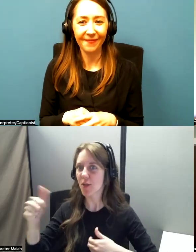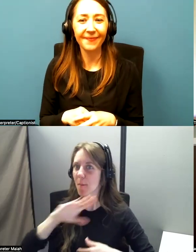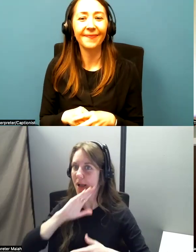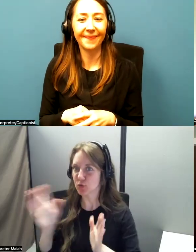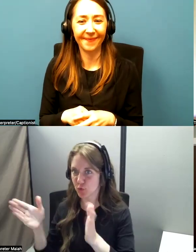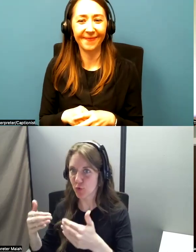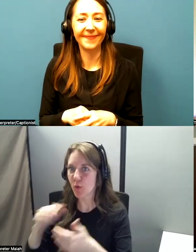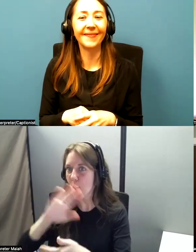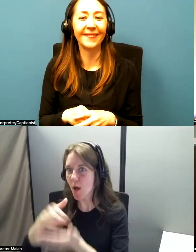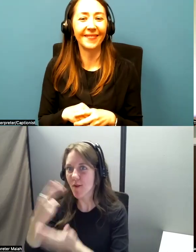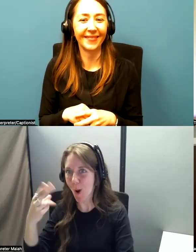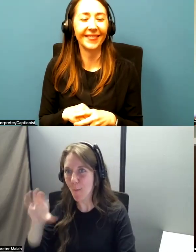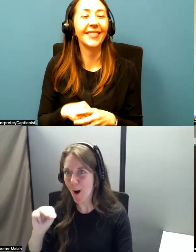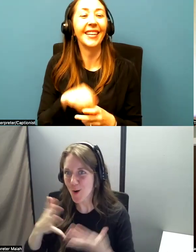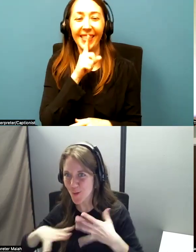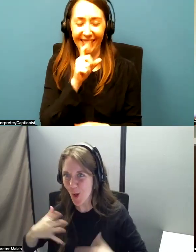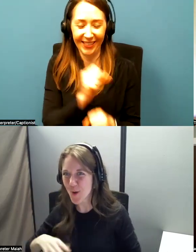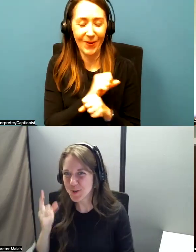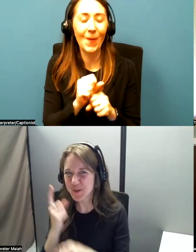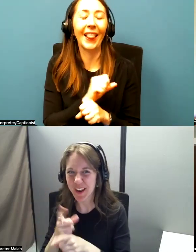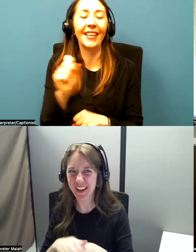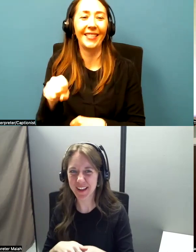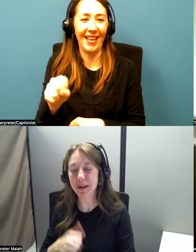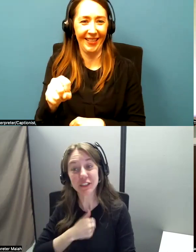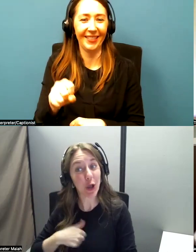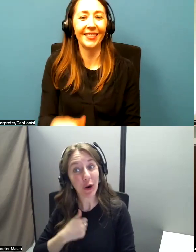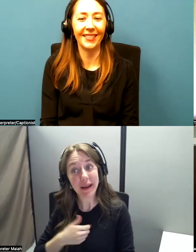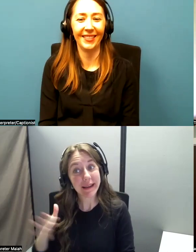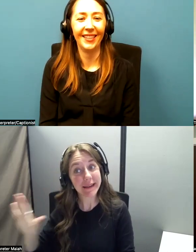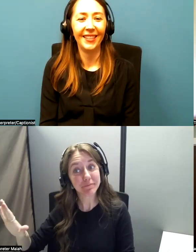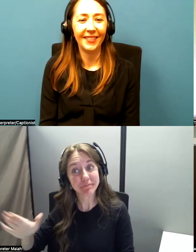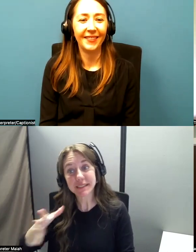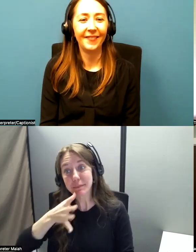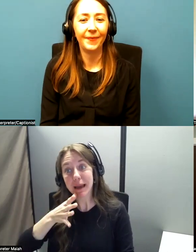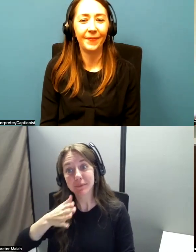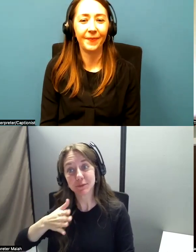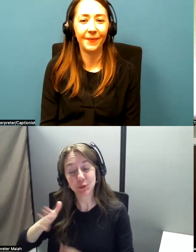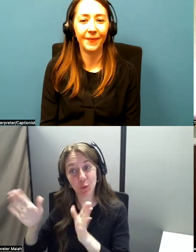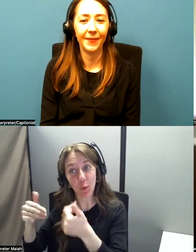Hallmark clothes. So I can't get the mom's room without her clothes.